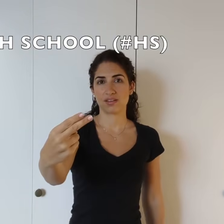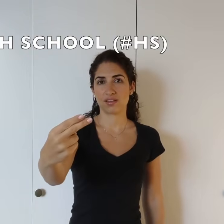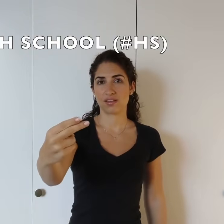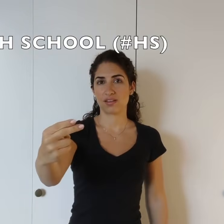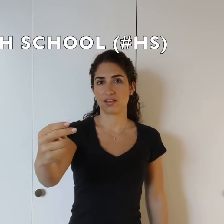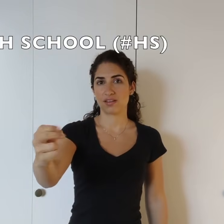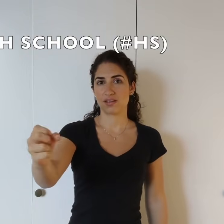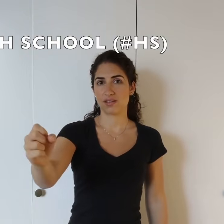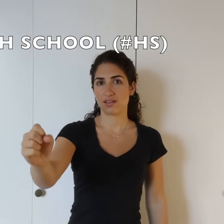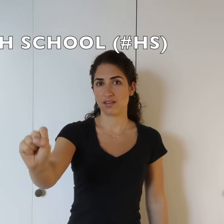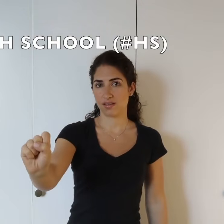high school,